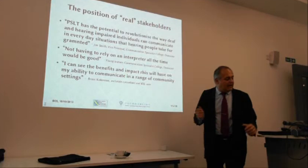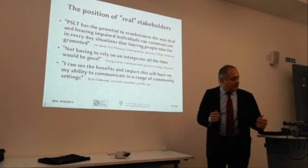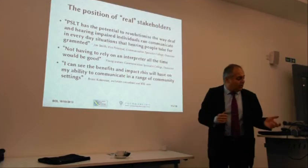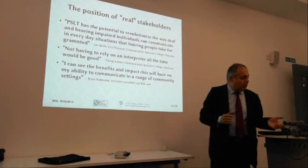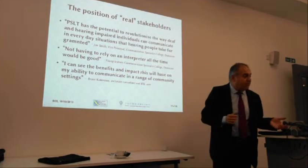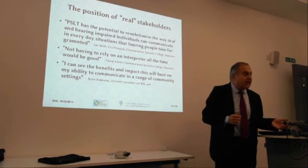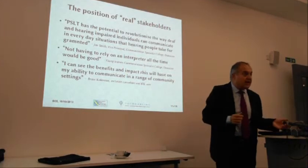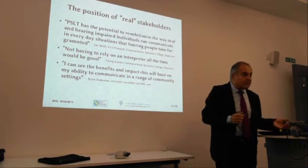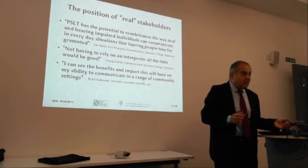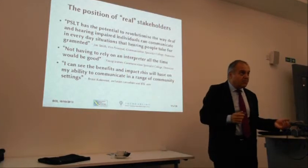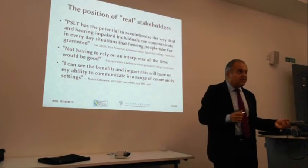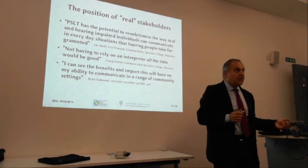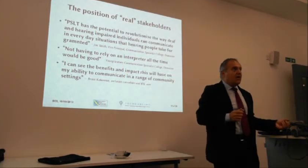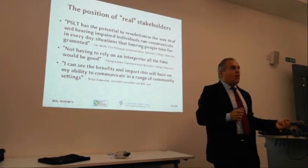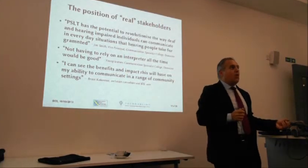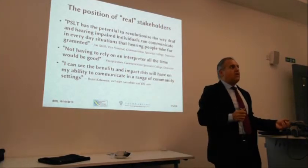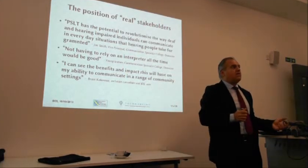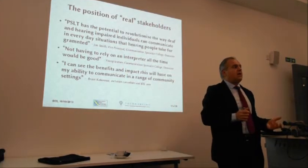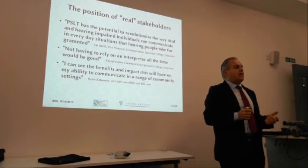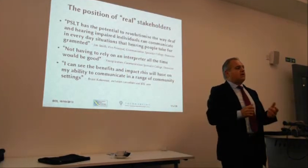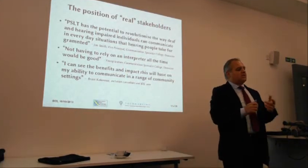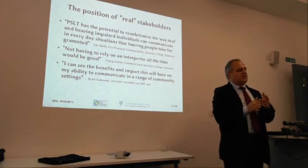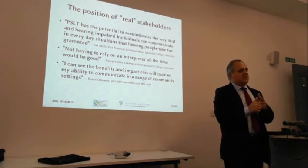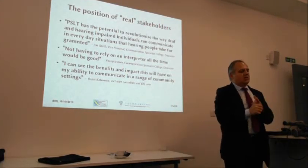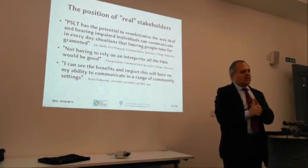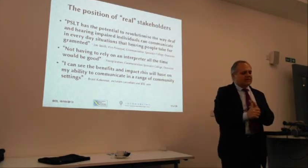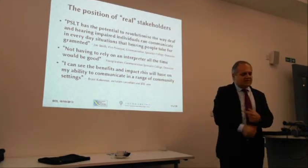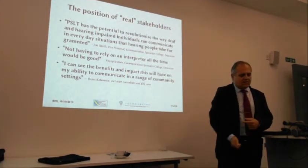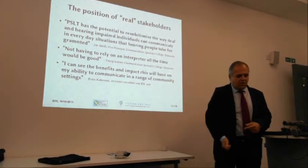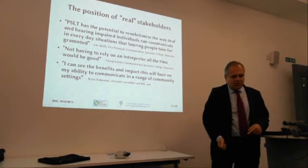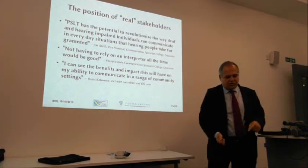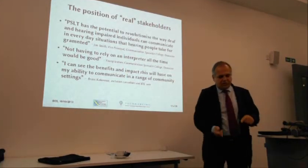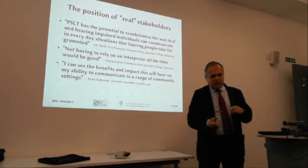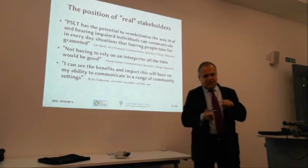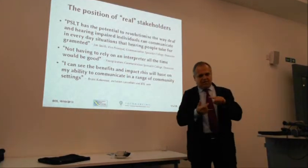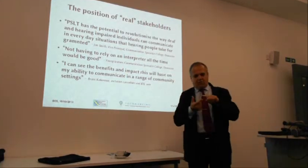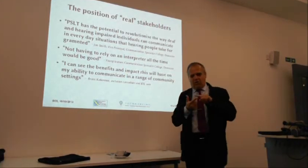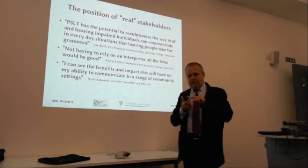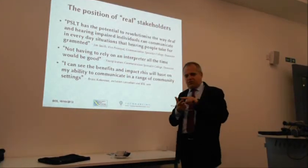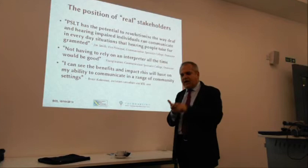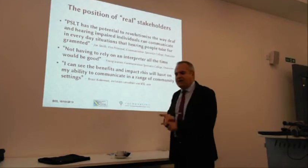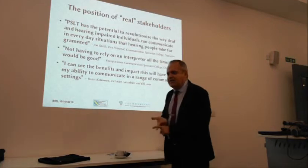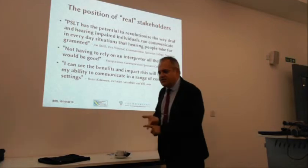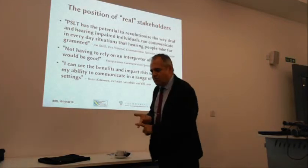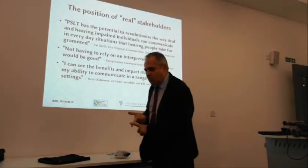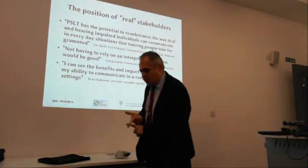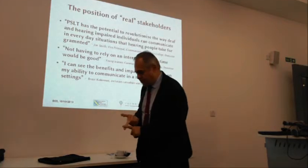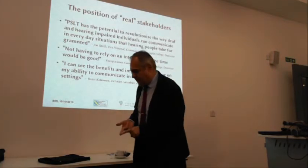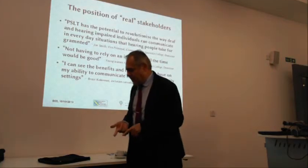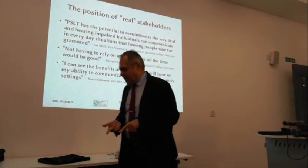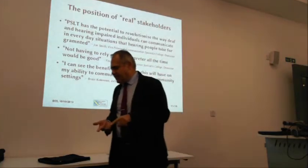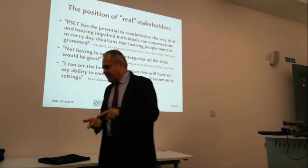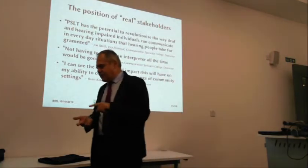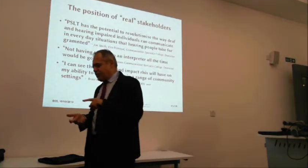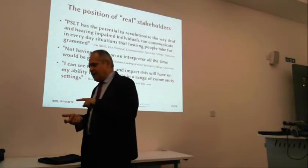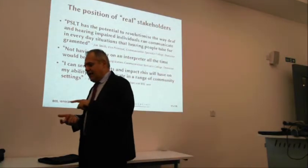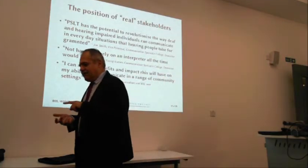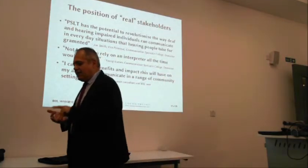the whole thing at the moment with the doncastle college for the deaf we have charities on board at a national level